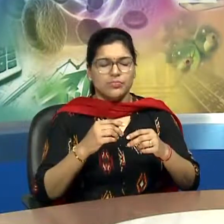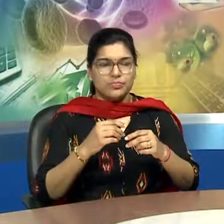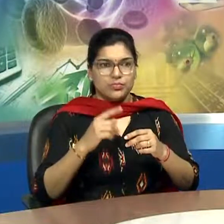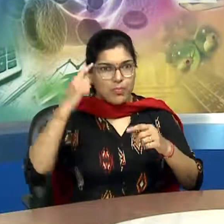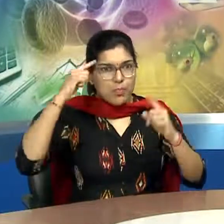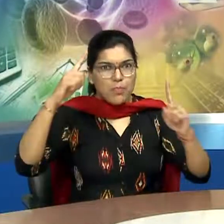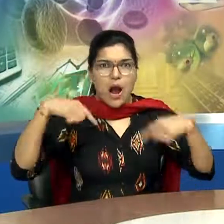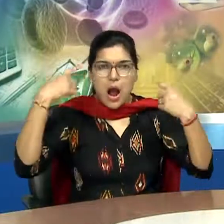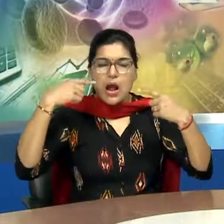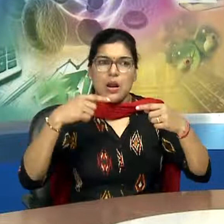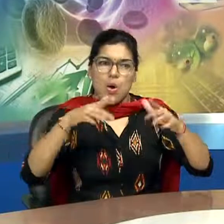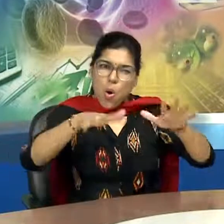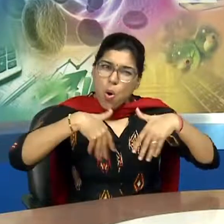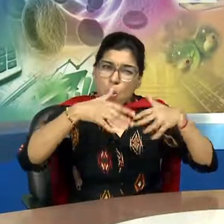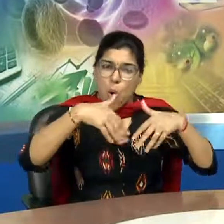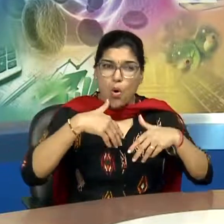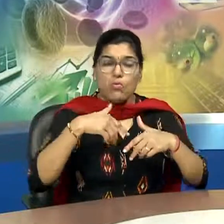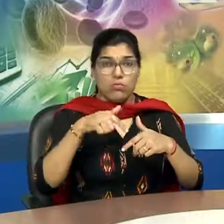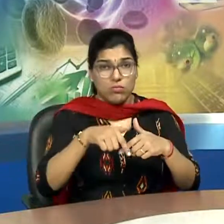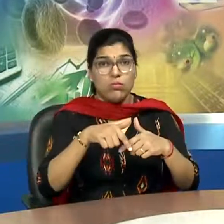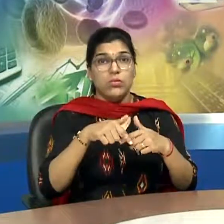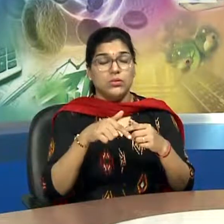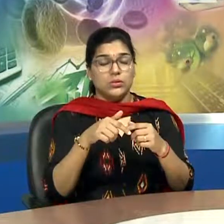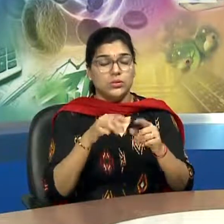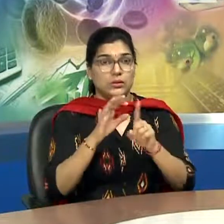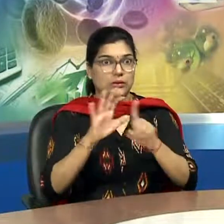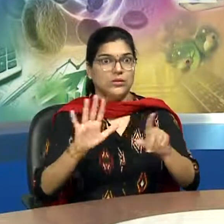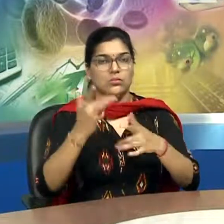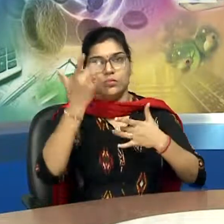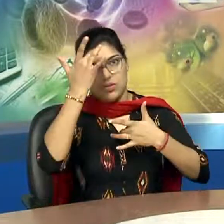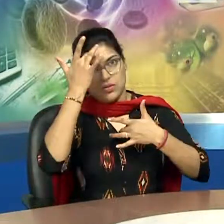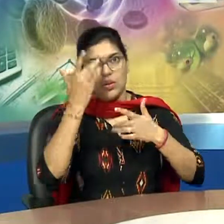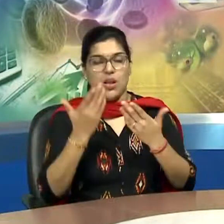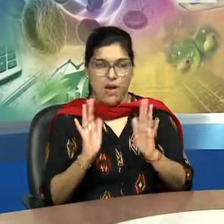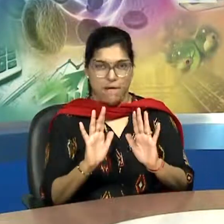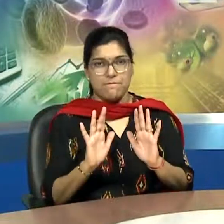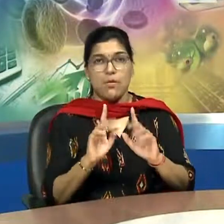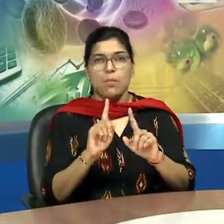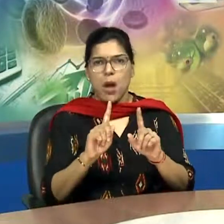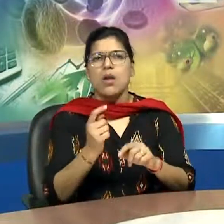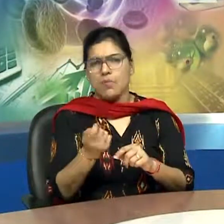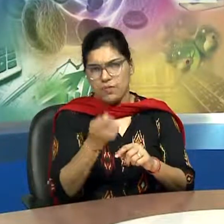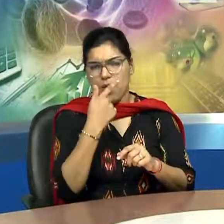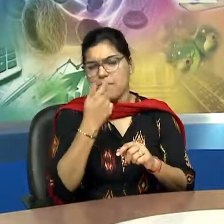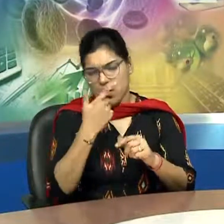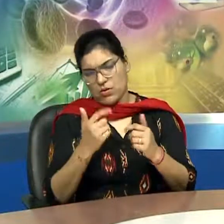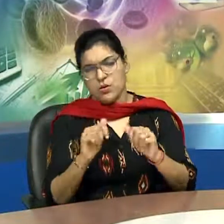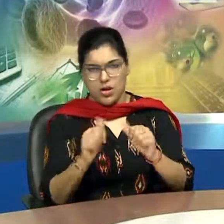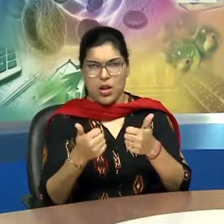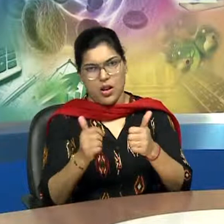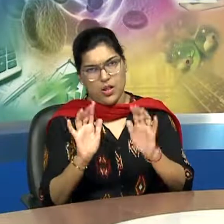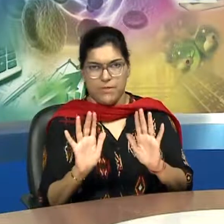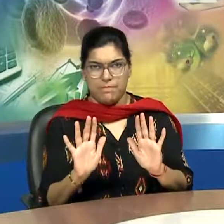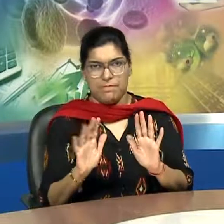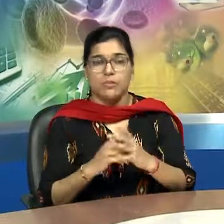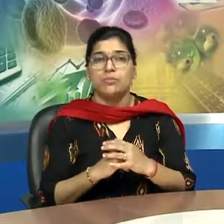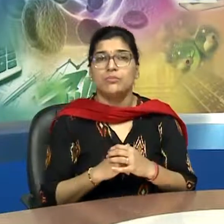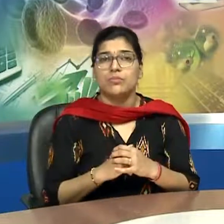This explains that drug addiction is a treatable disorder. It is